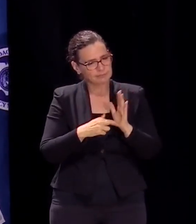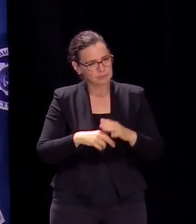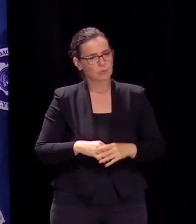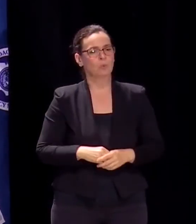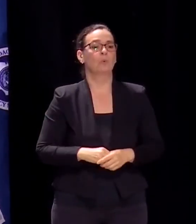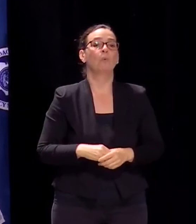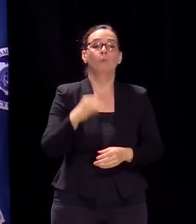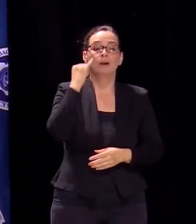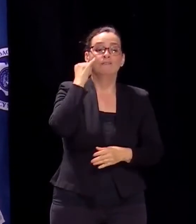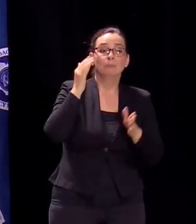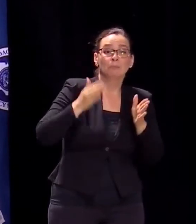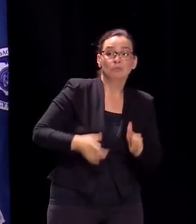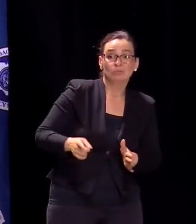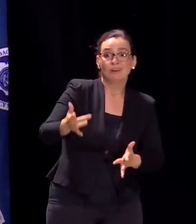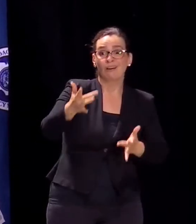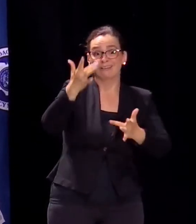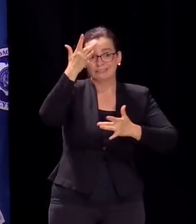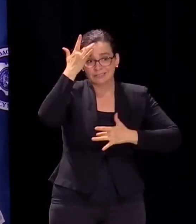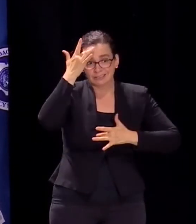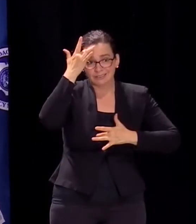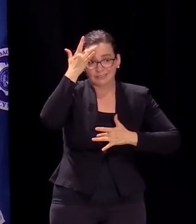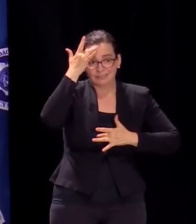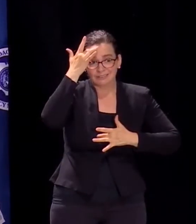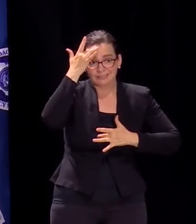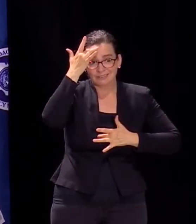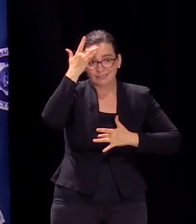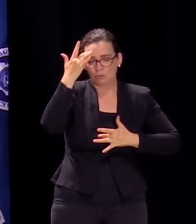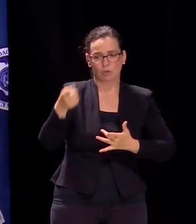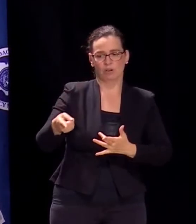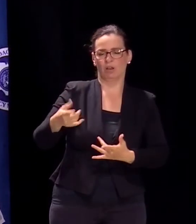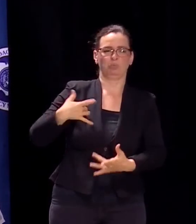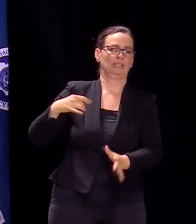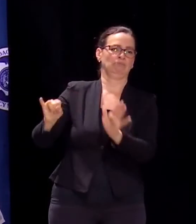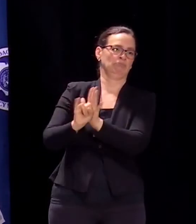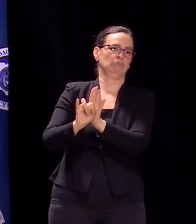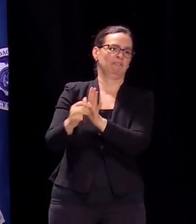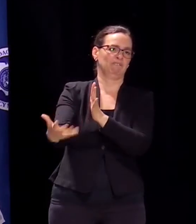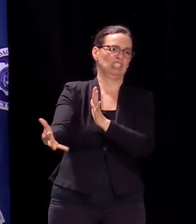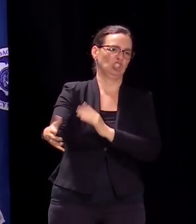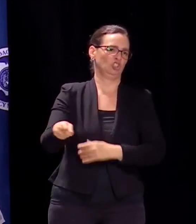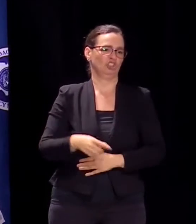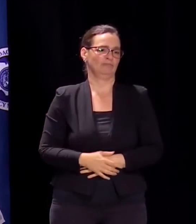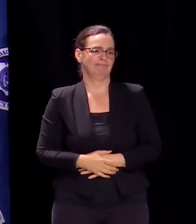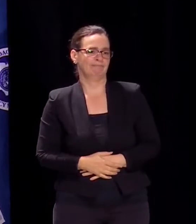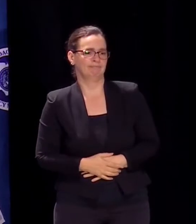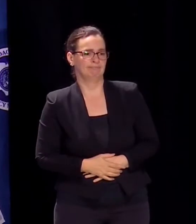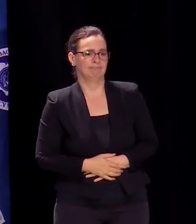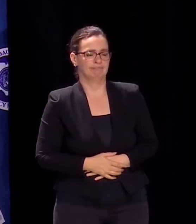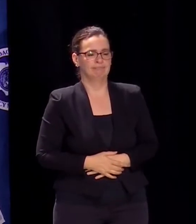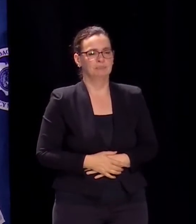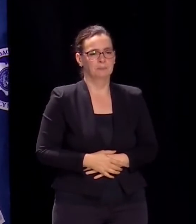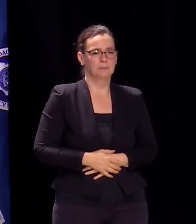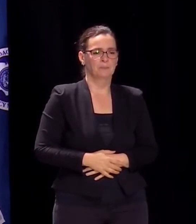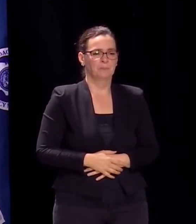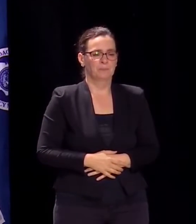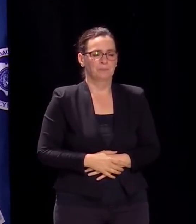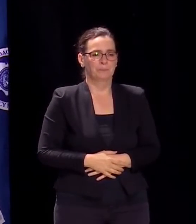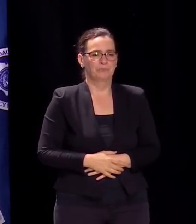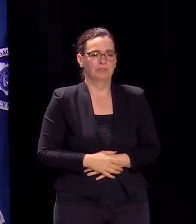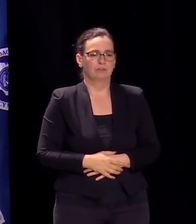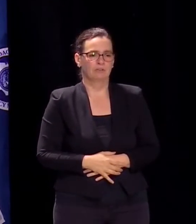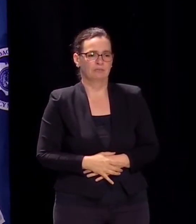eating at their facility. Have you gotten any complaints about any social distancing concerns at any business like that? Oh, sure. We get